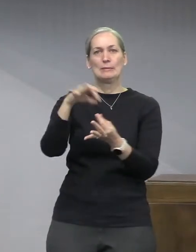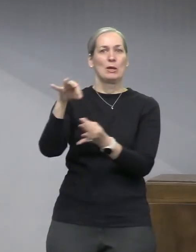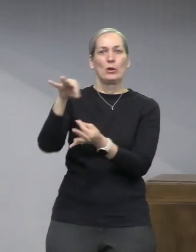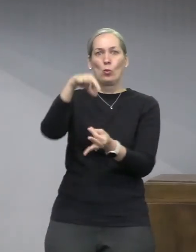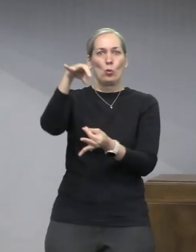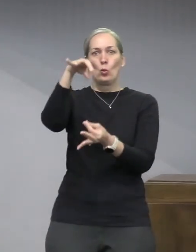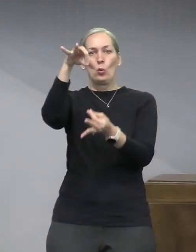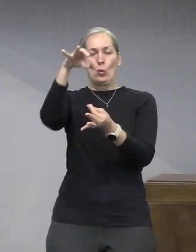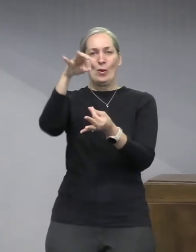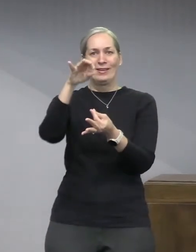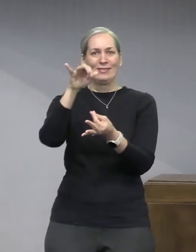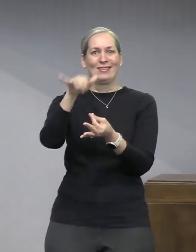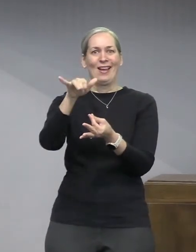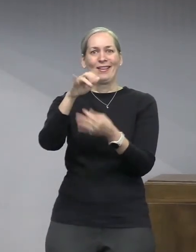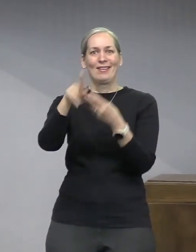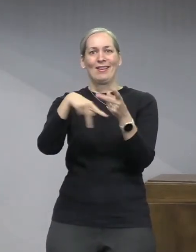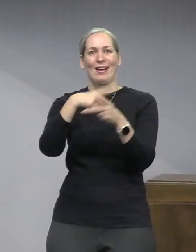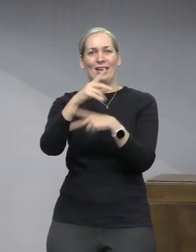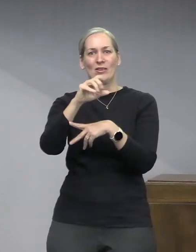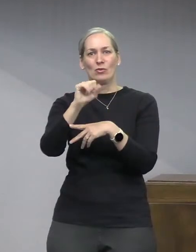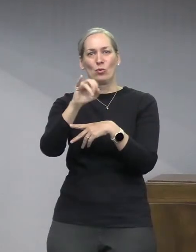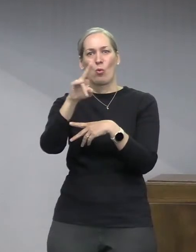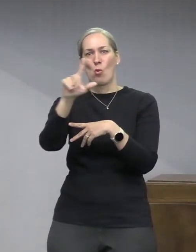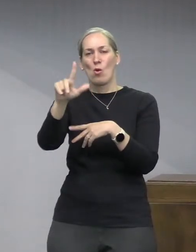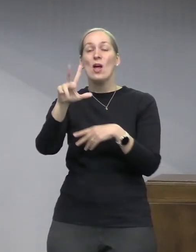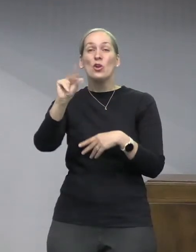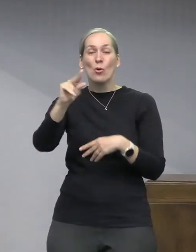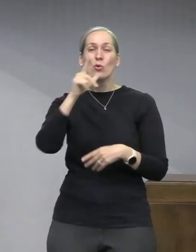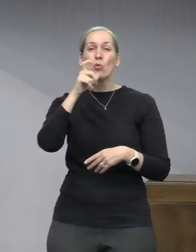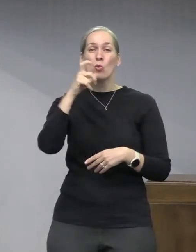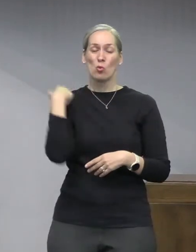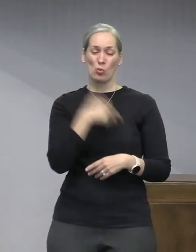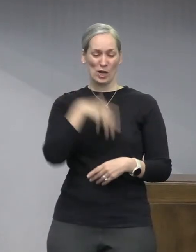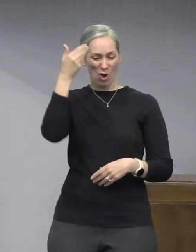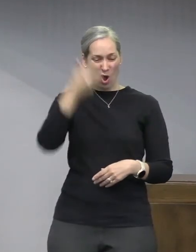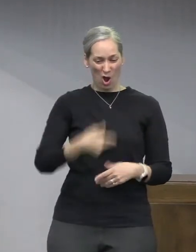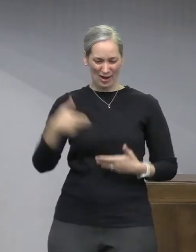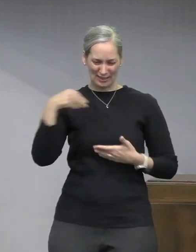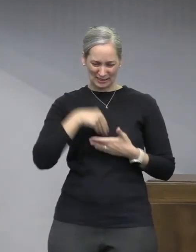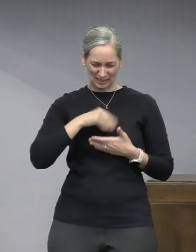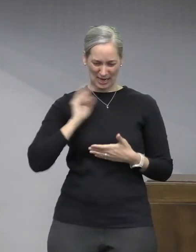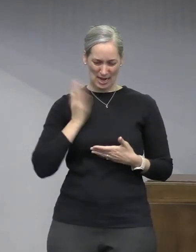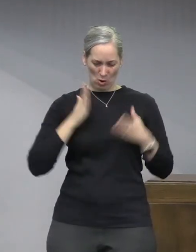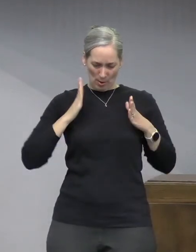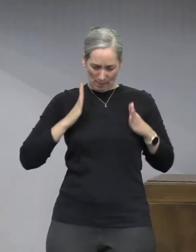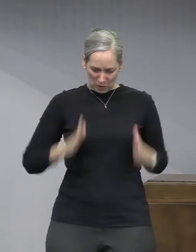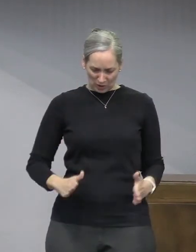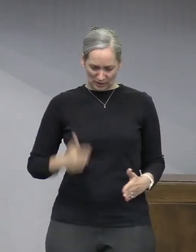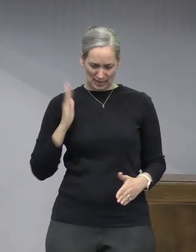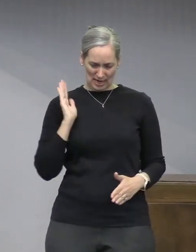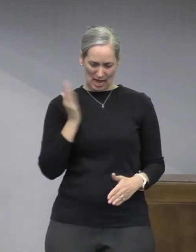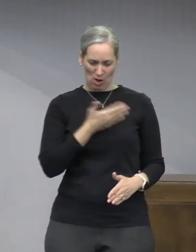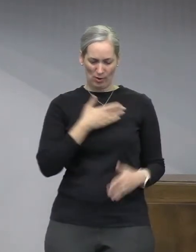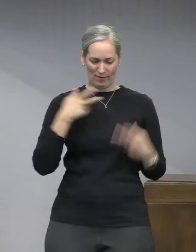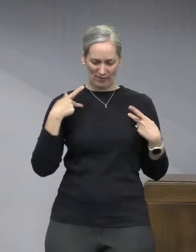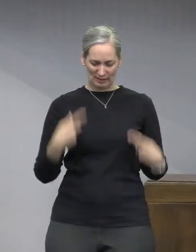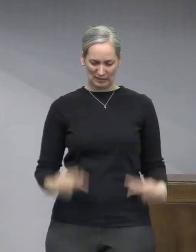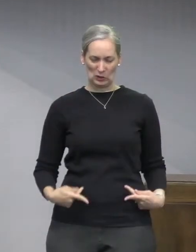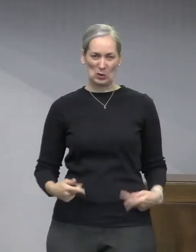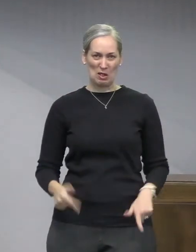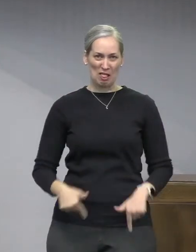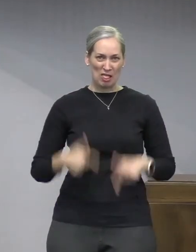talk about soul. So much more. It's who we are as a person. It's our physical existence.